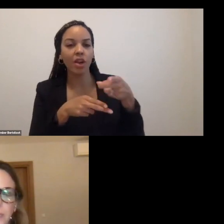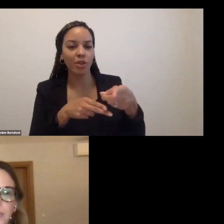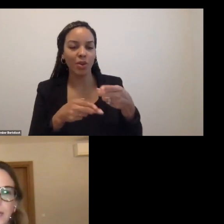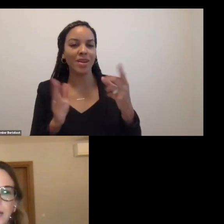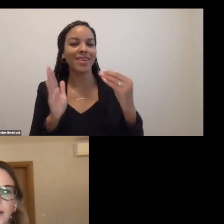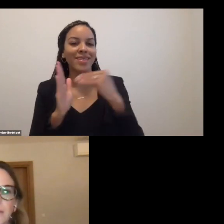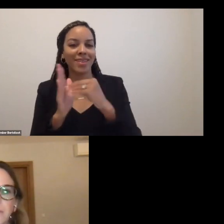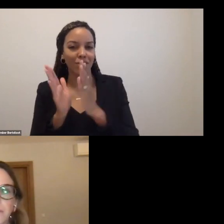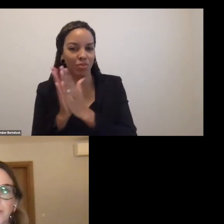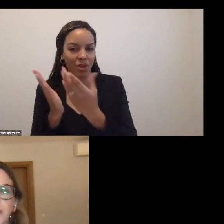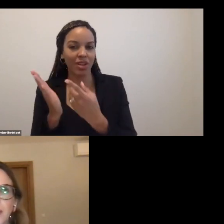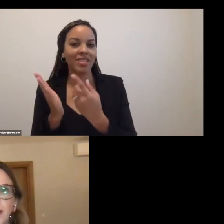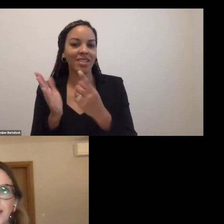book.